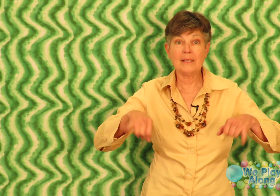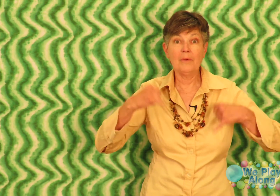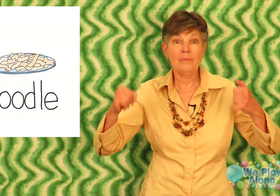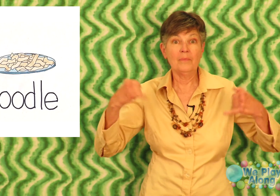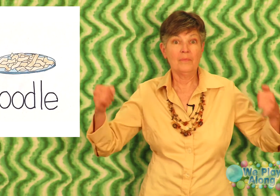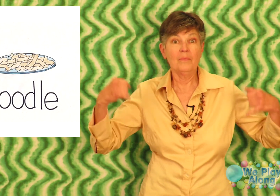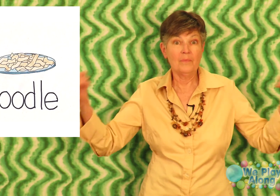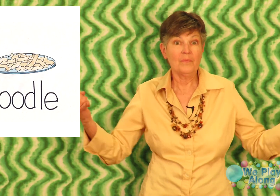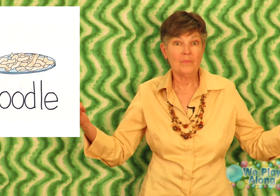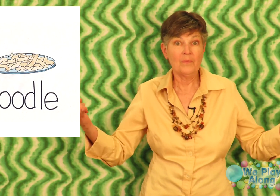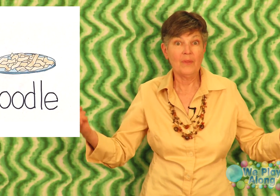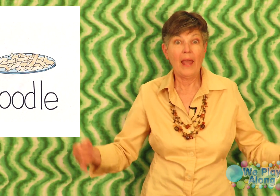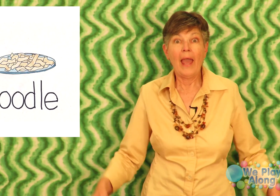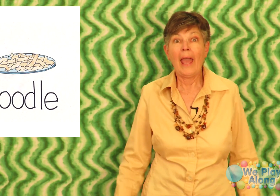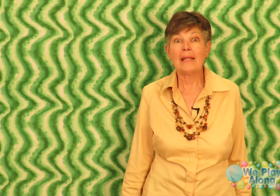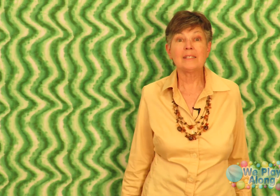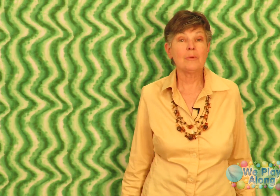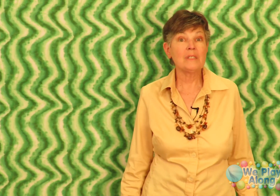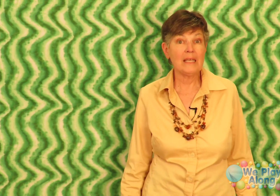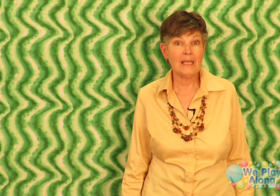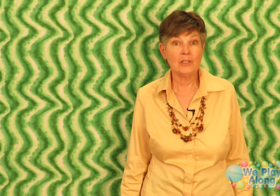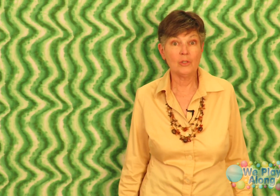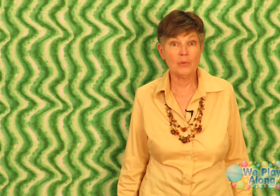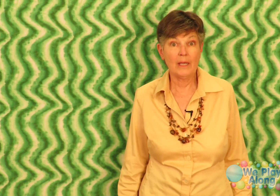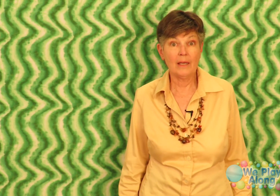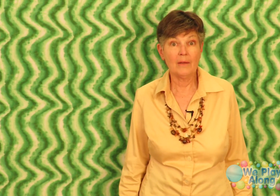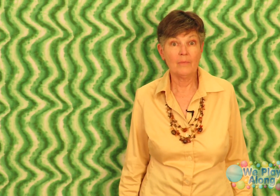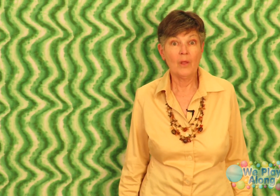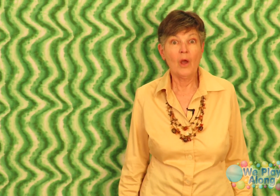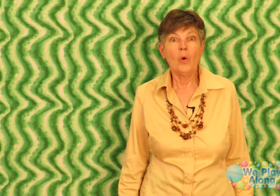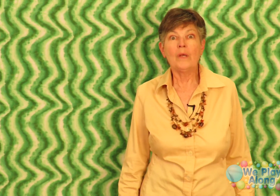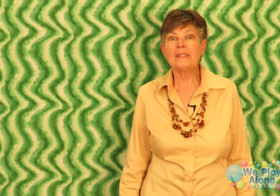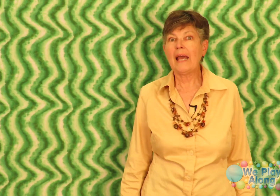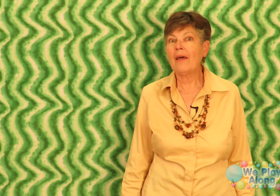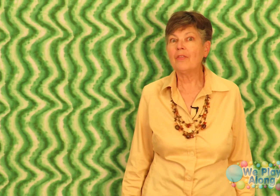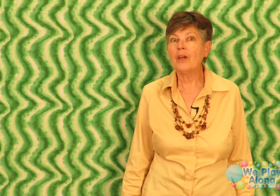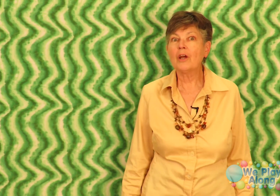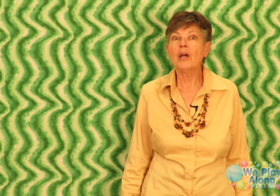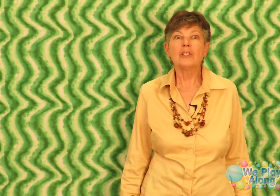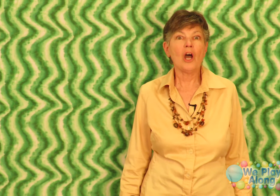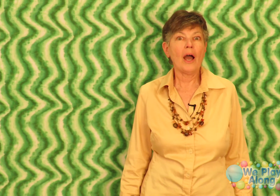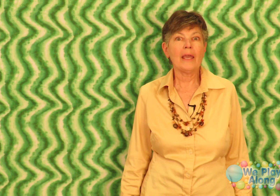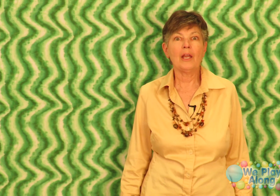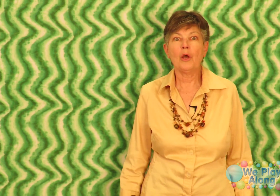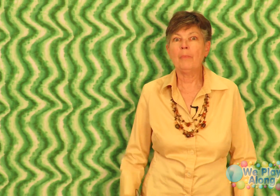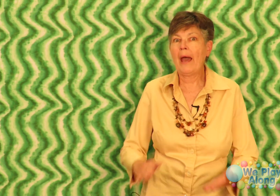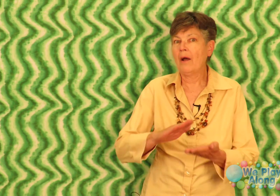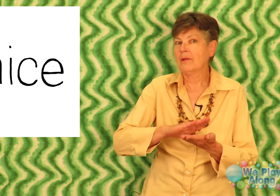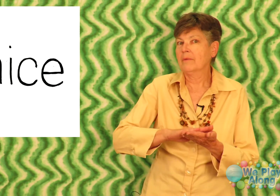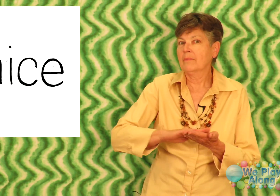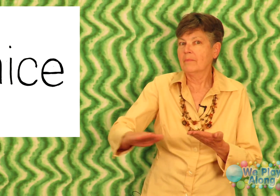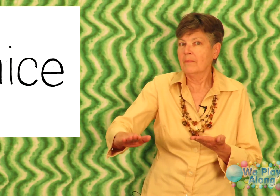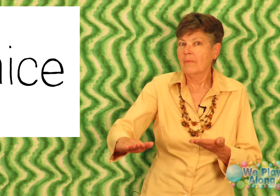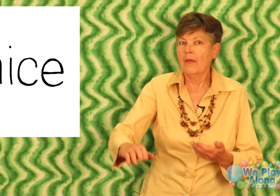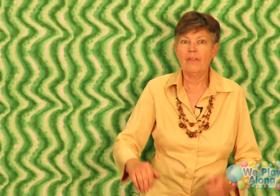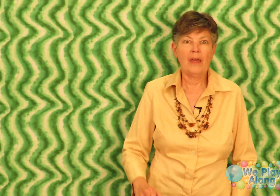some, and some tea to drink. We sat there talking about